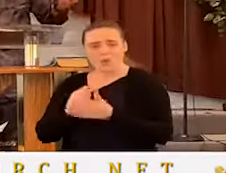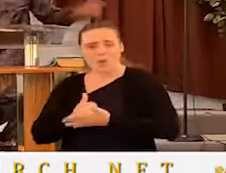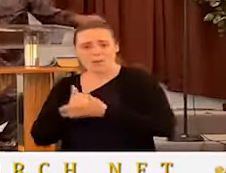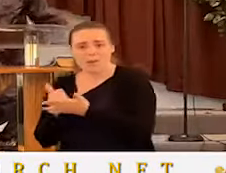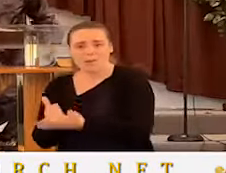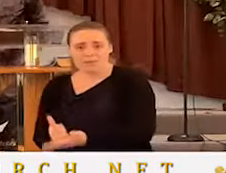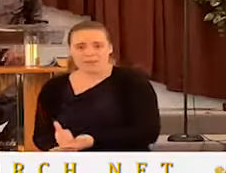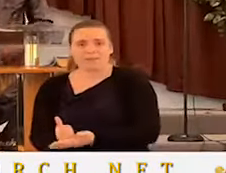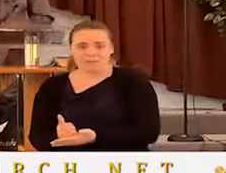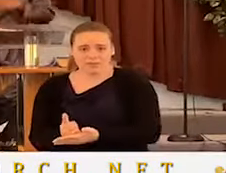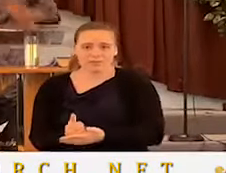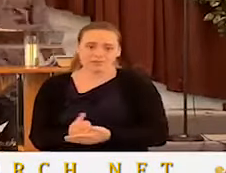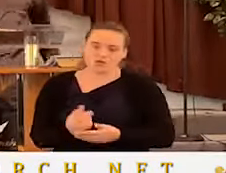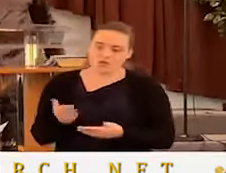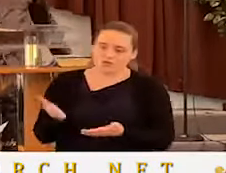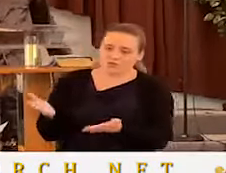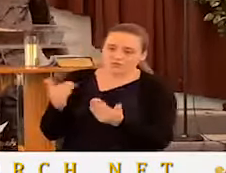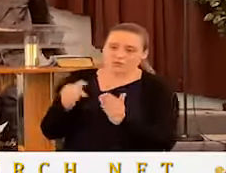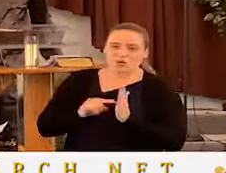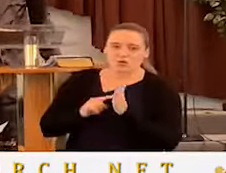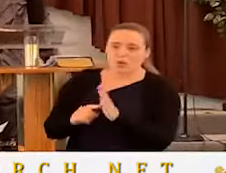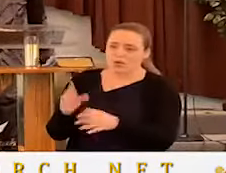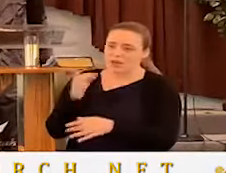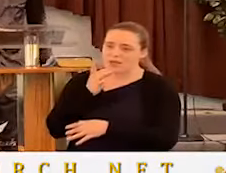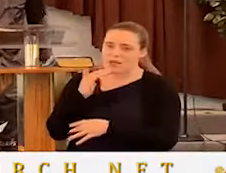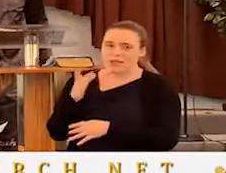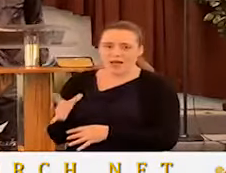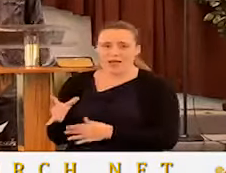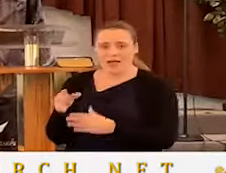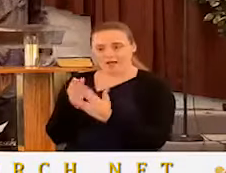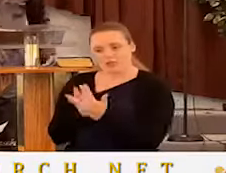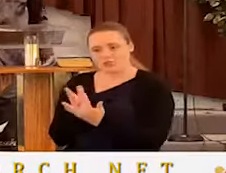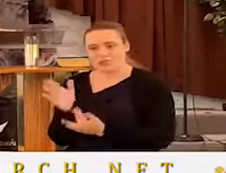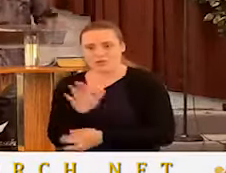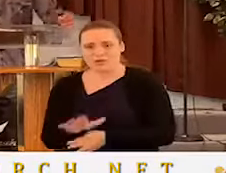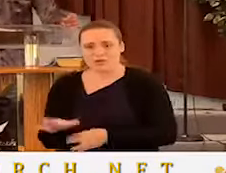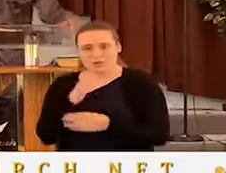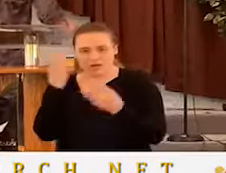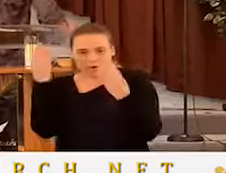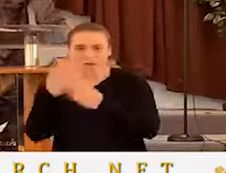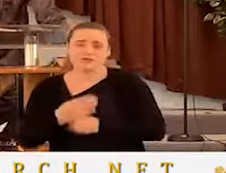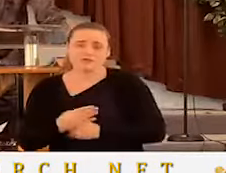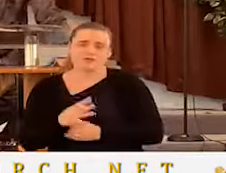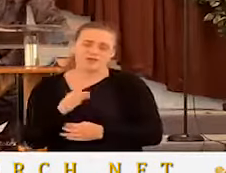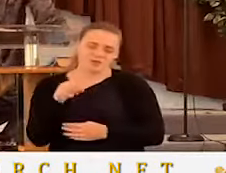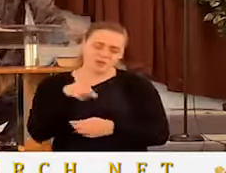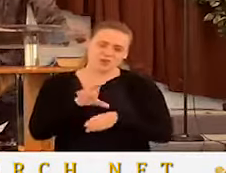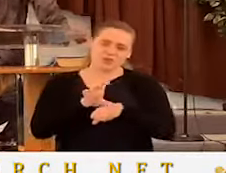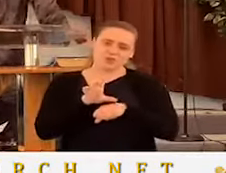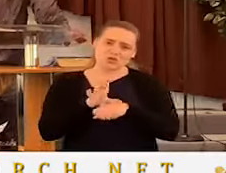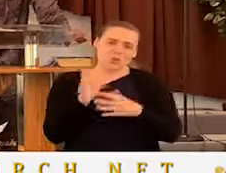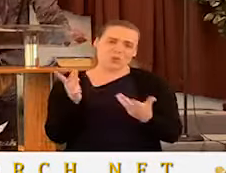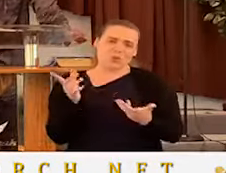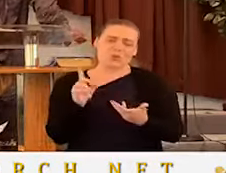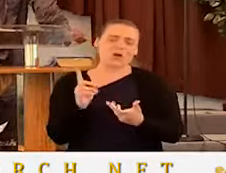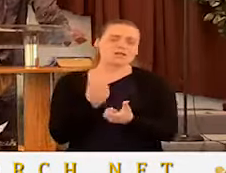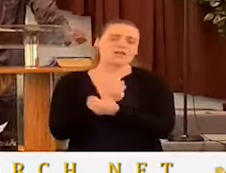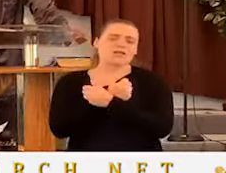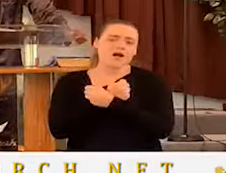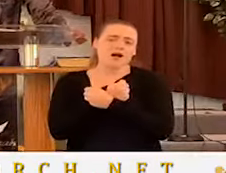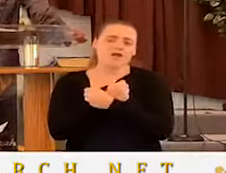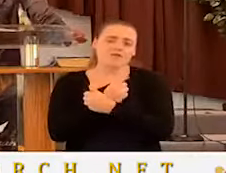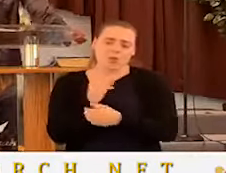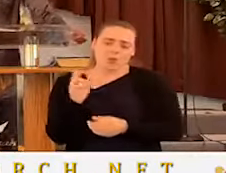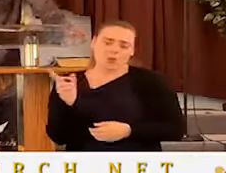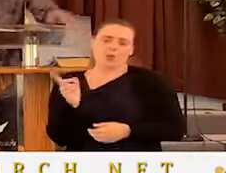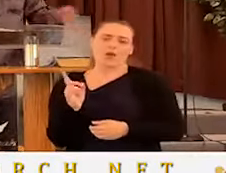that are lost in darkness. Where is the love in the church? I want to ask a question. Where is